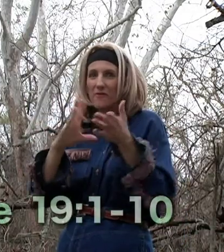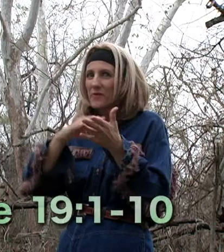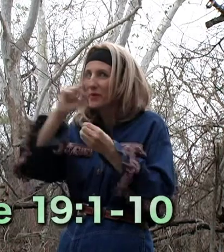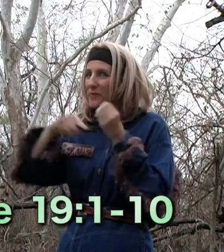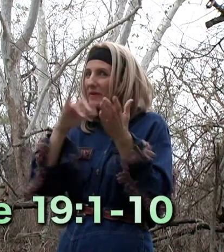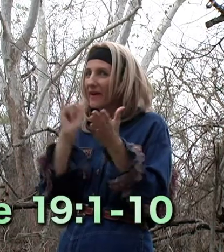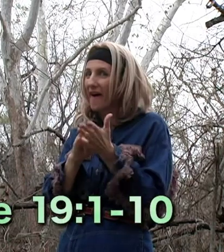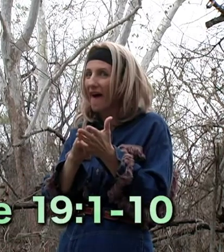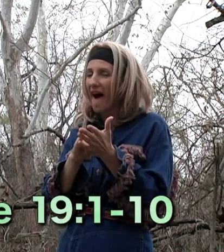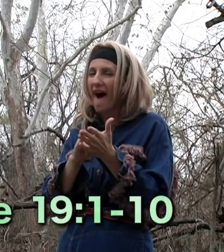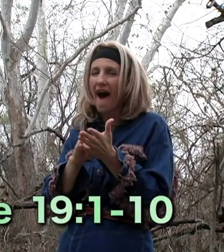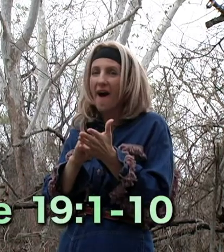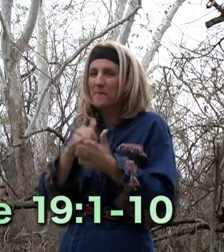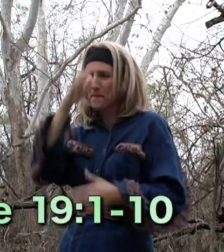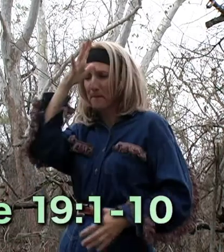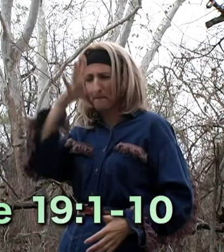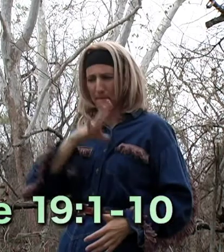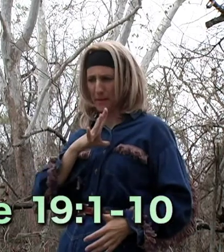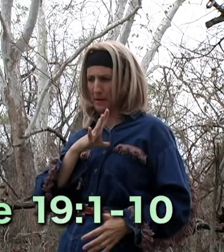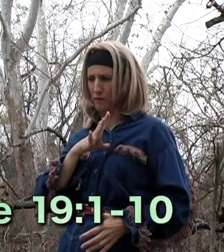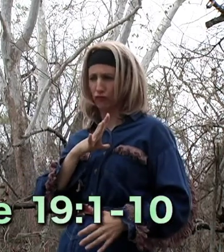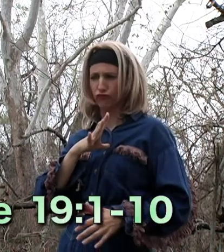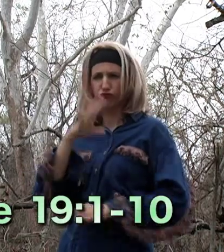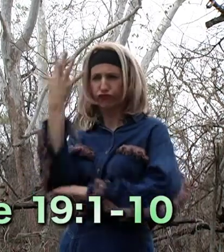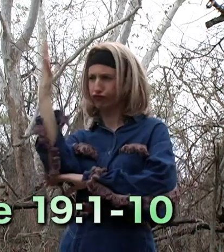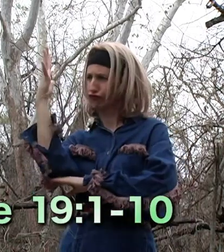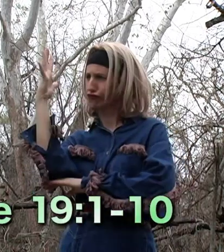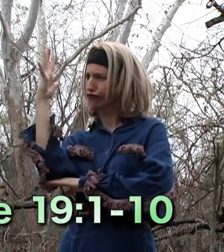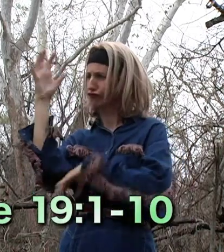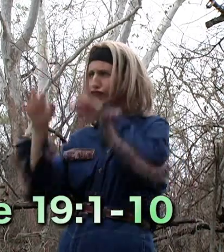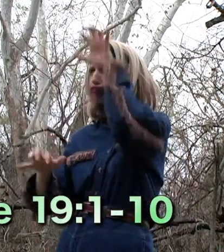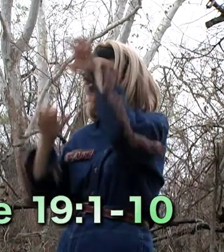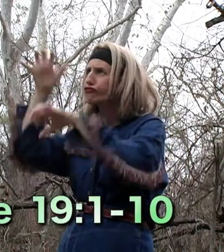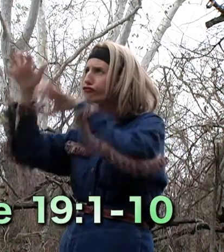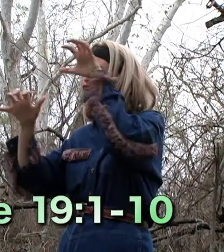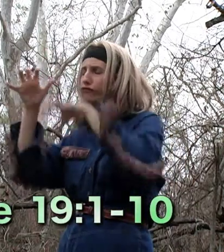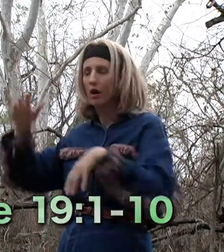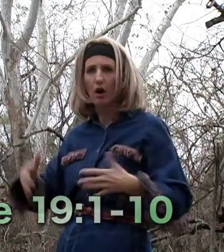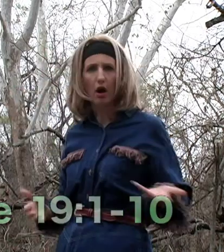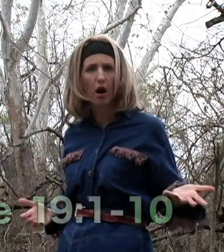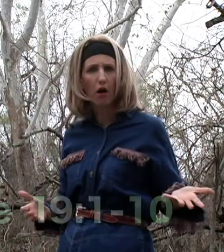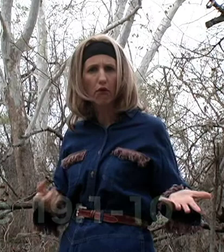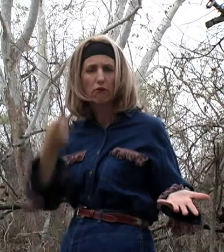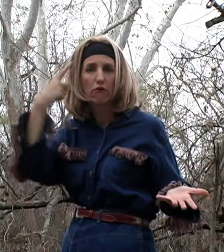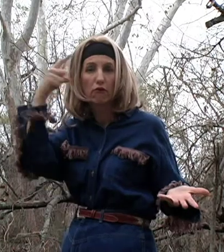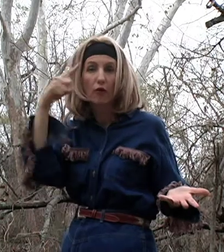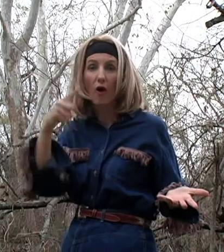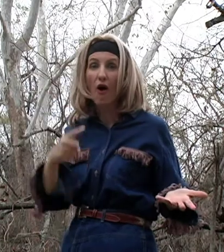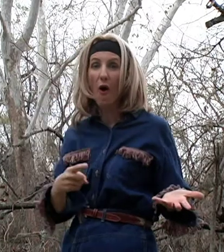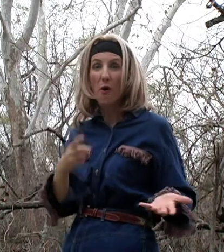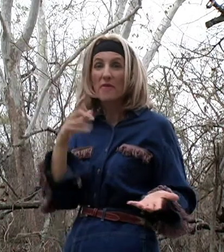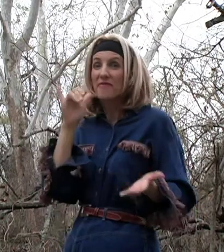Now we have a story, and we'll learn about a man who climbed a tree.